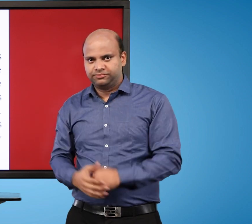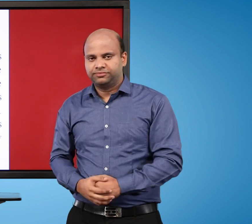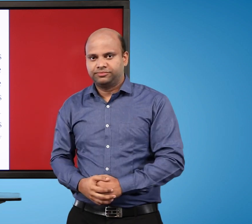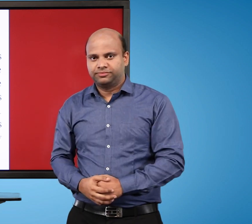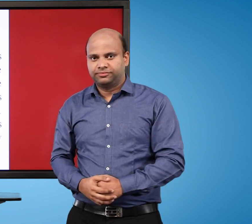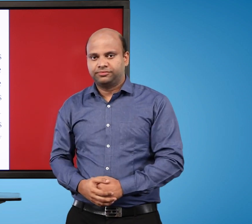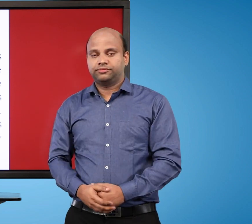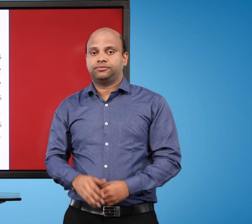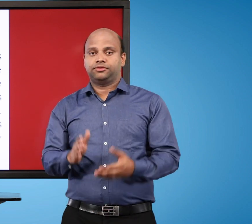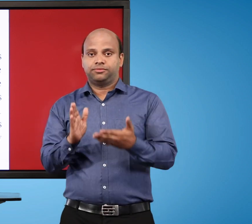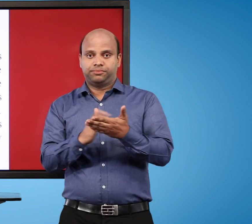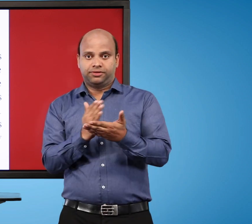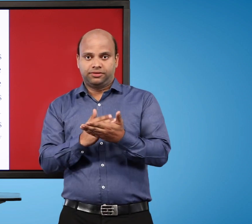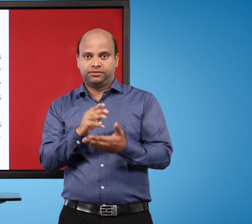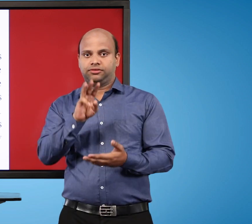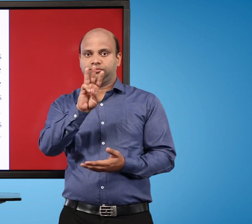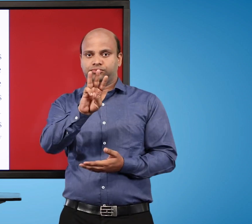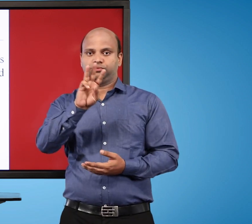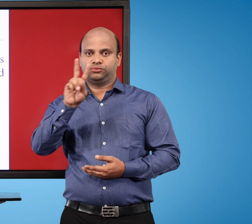simple. Page 32.